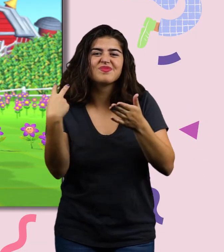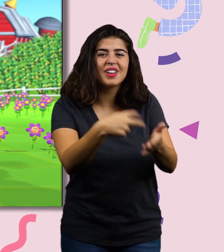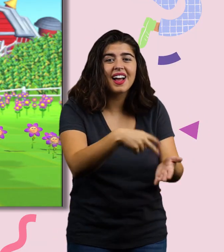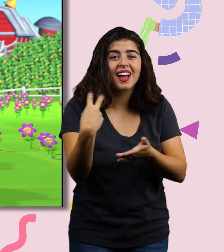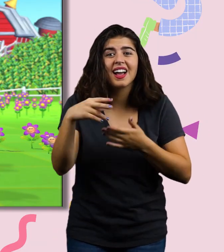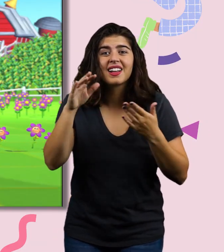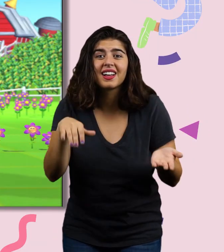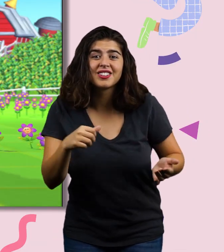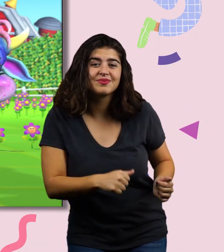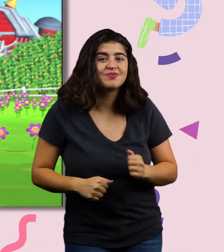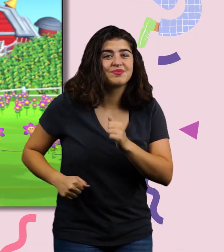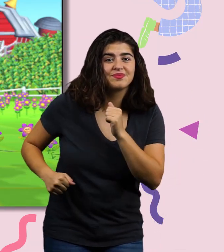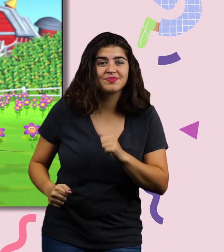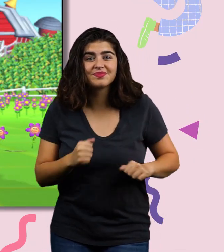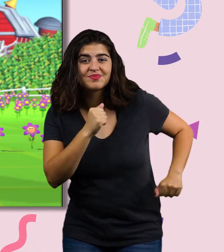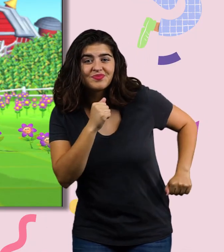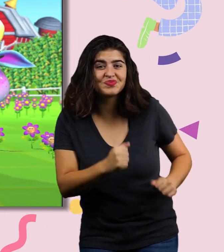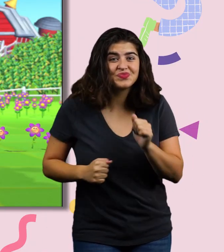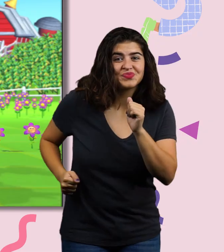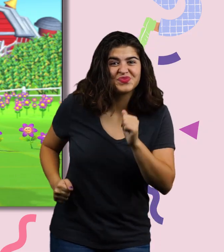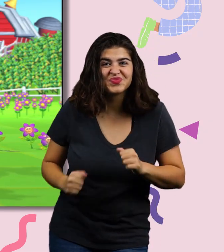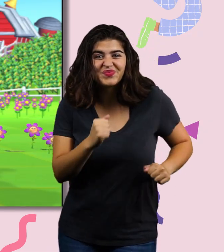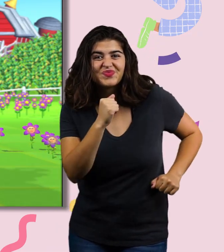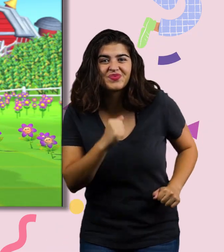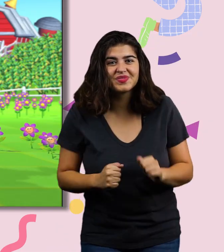E-I-E-I-O-E-O. All right, that's it.